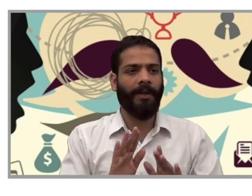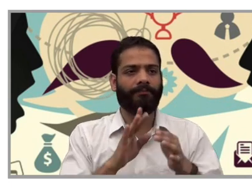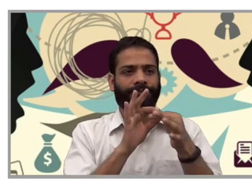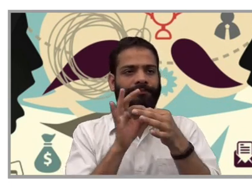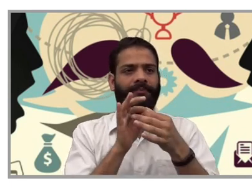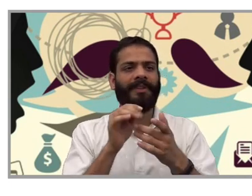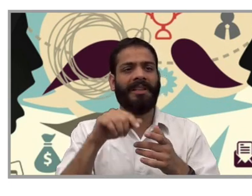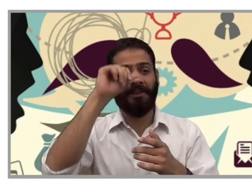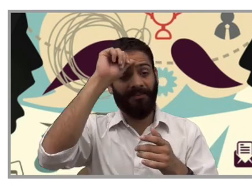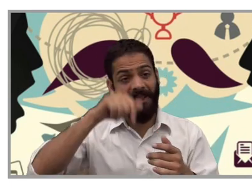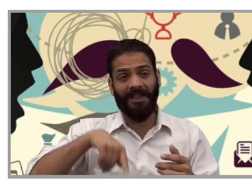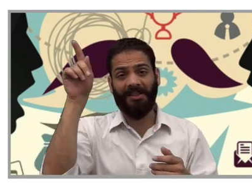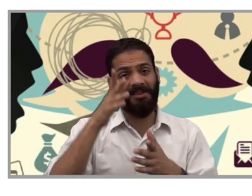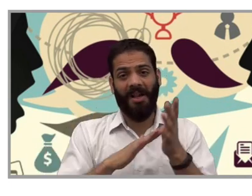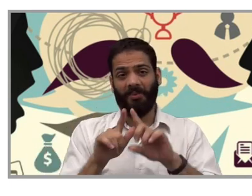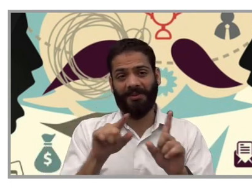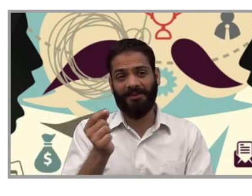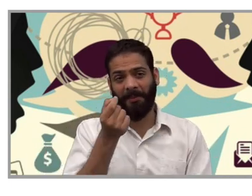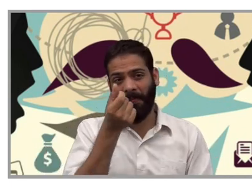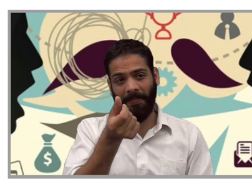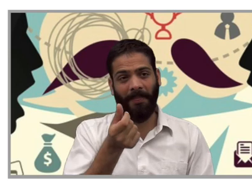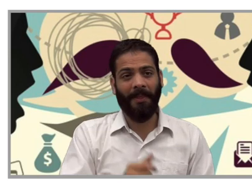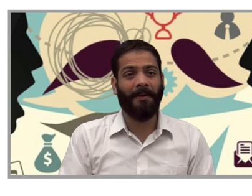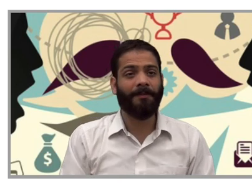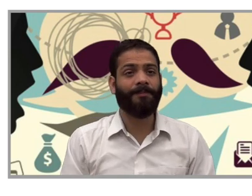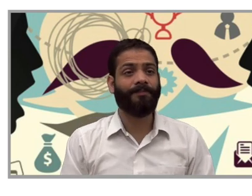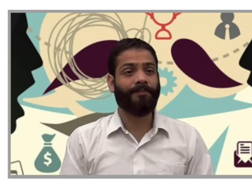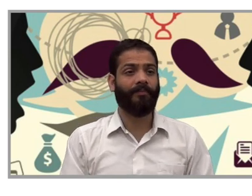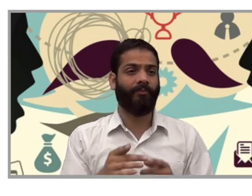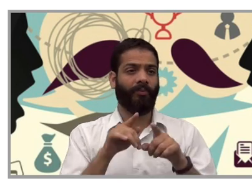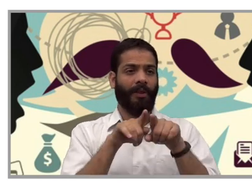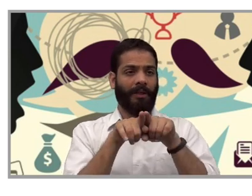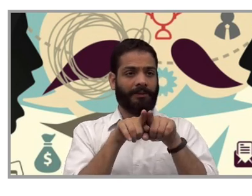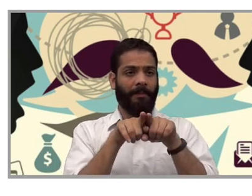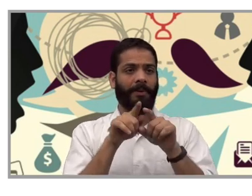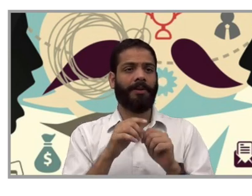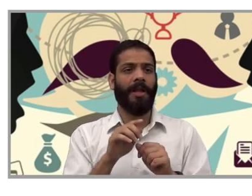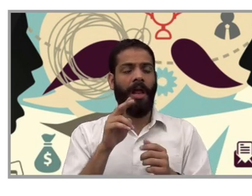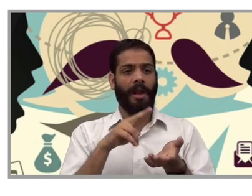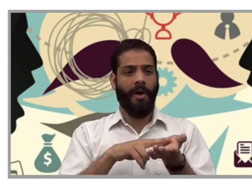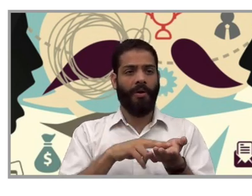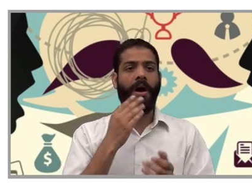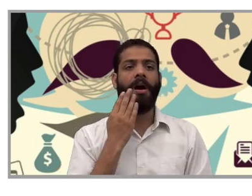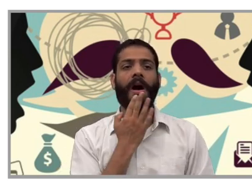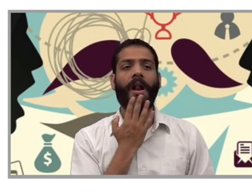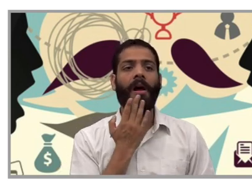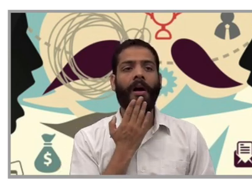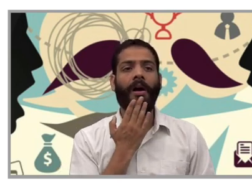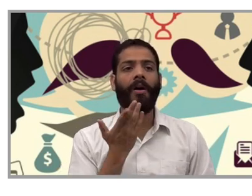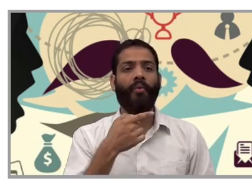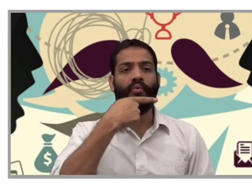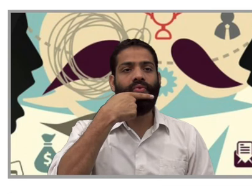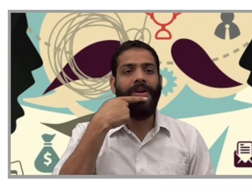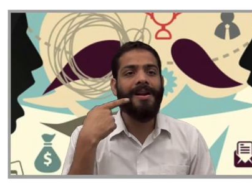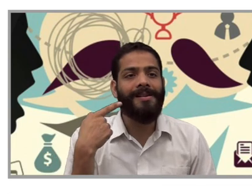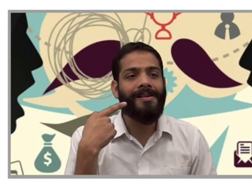impoverished in Indian sign language. For example, the noun colour is derived from